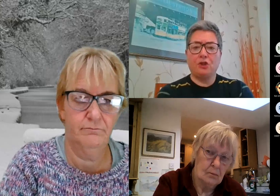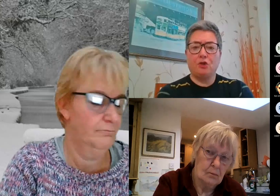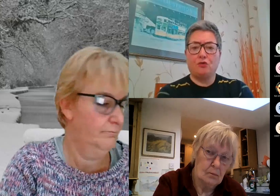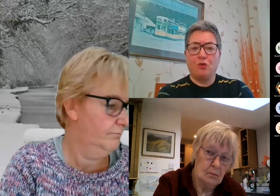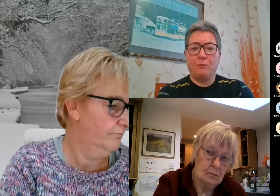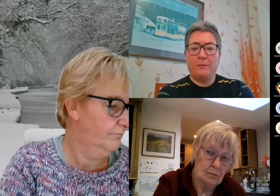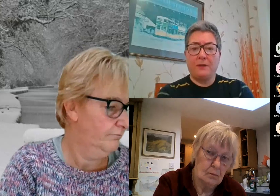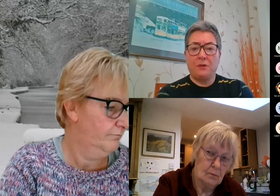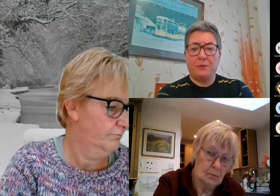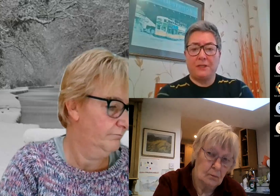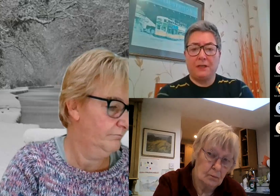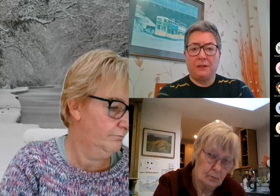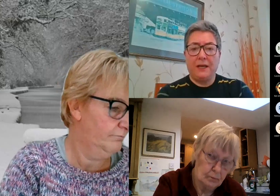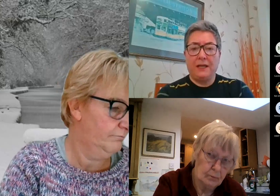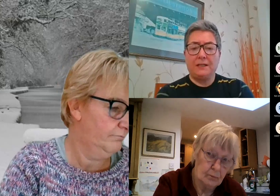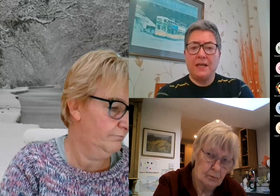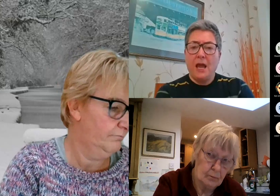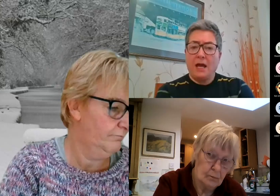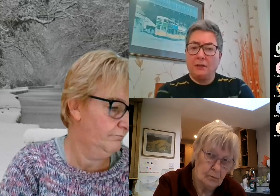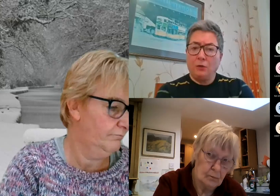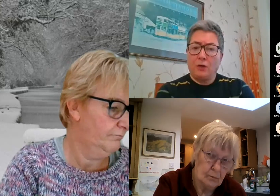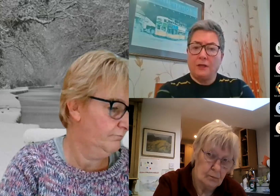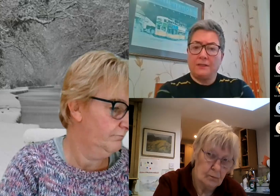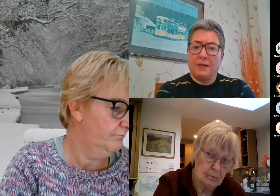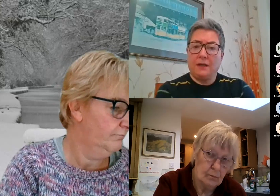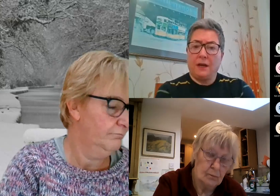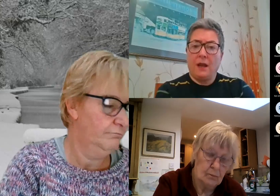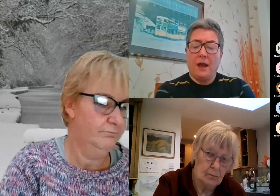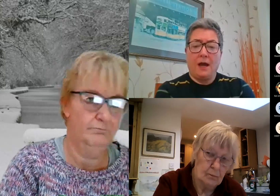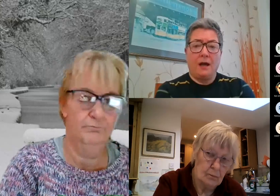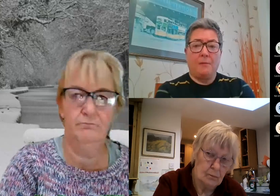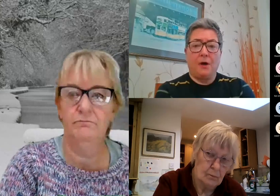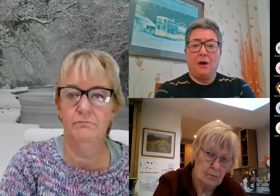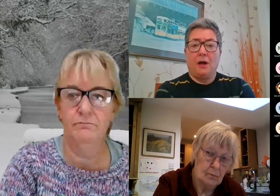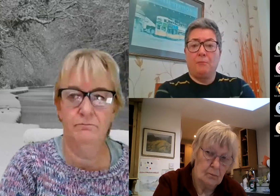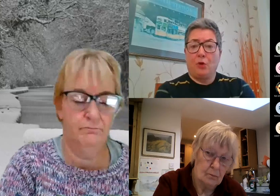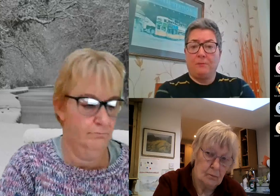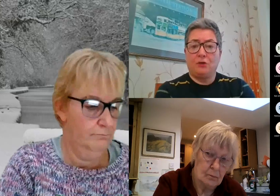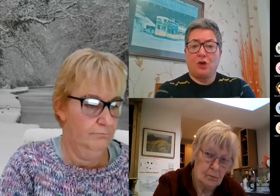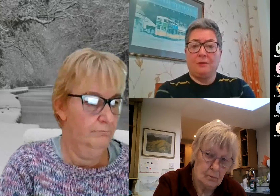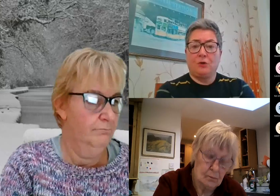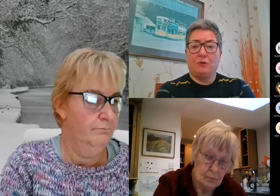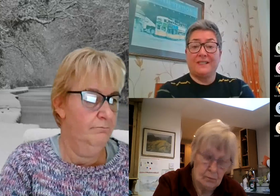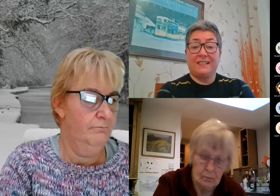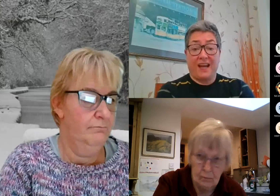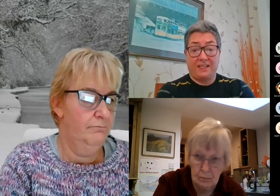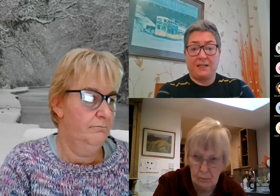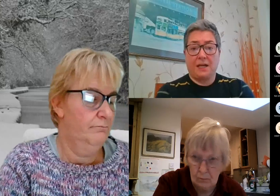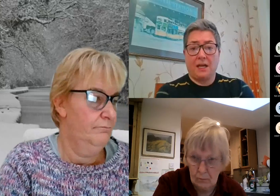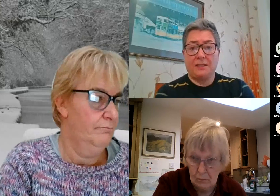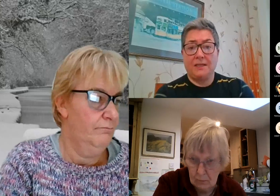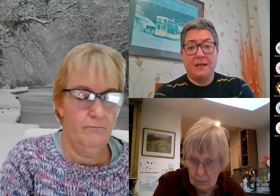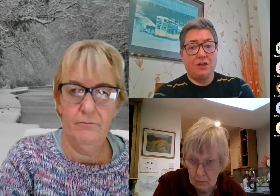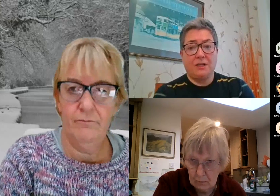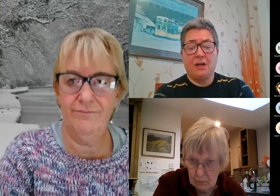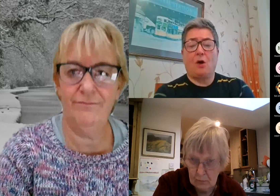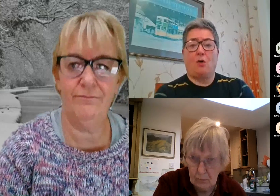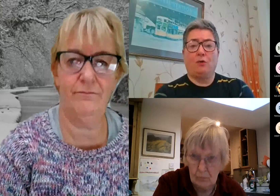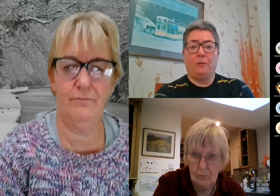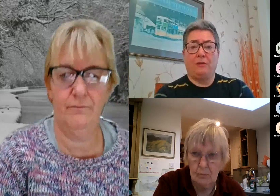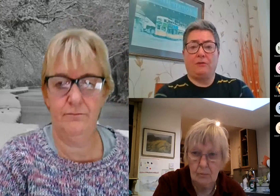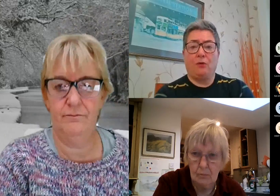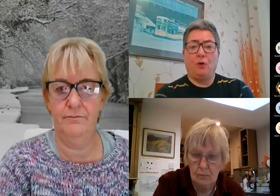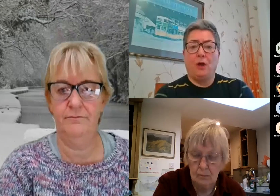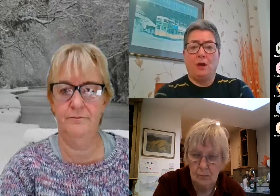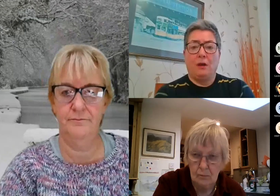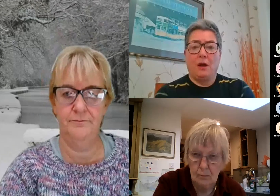cases together to group them into particular areas and look at sending employment tribunals as test cases to